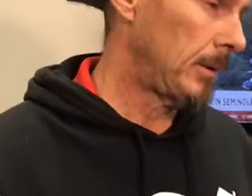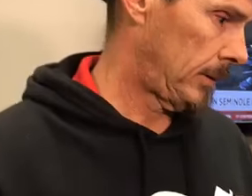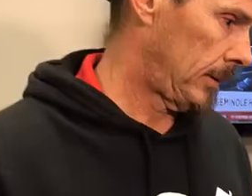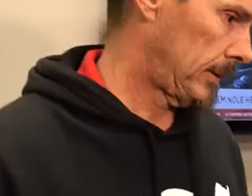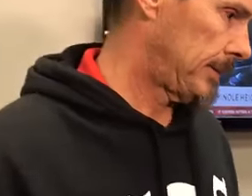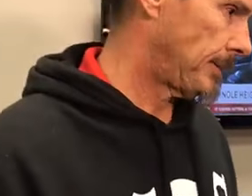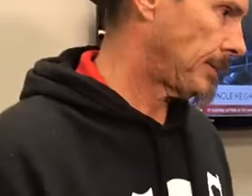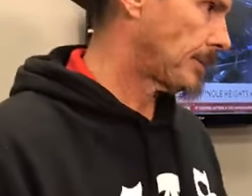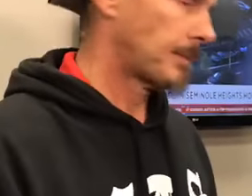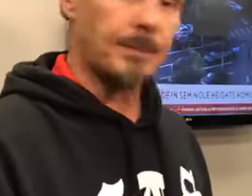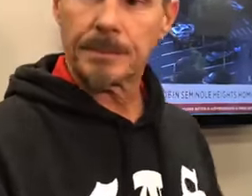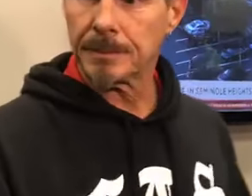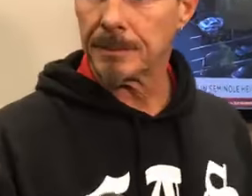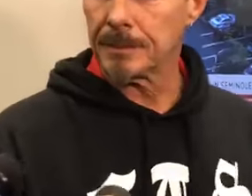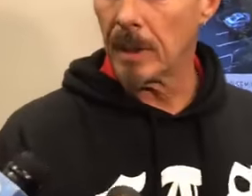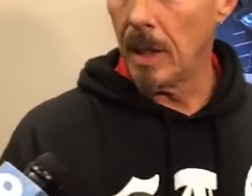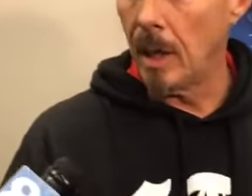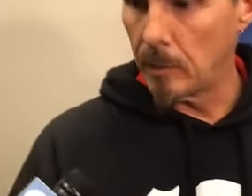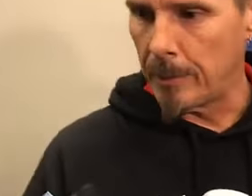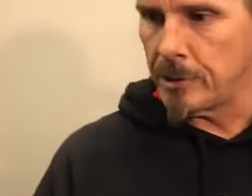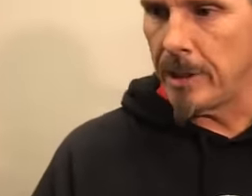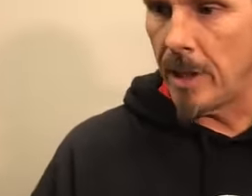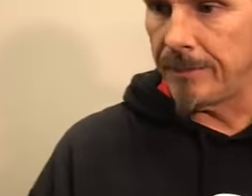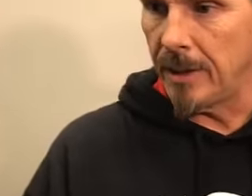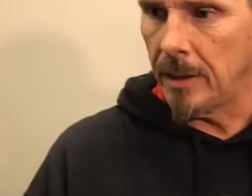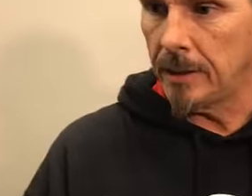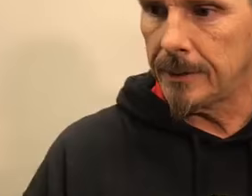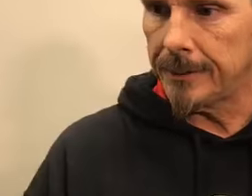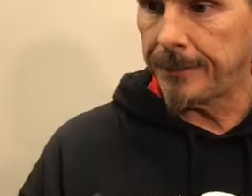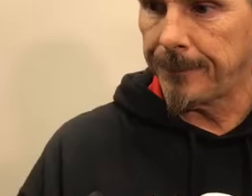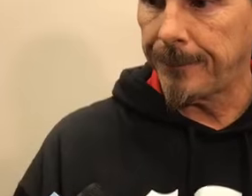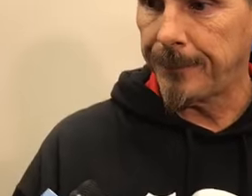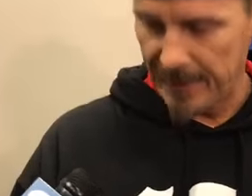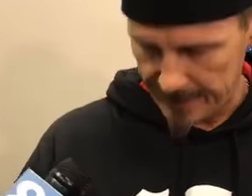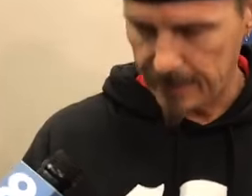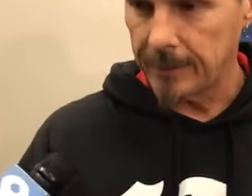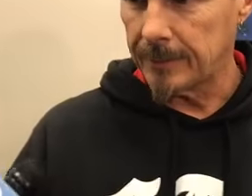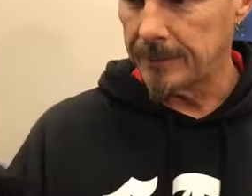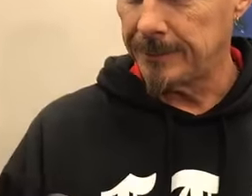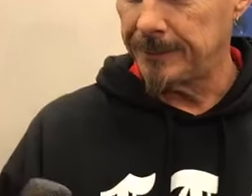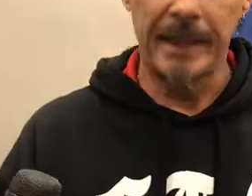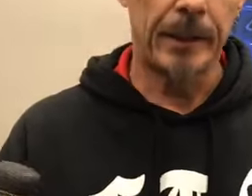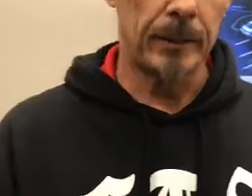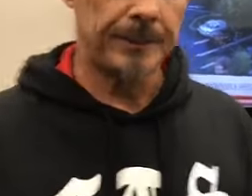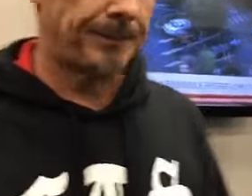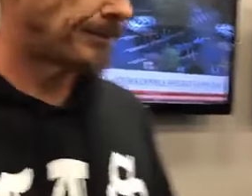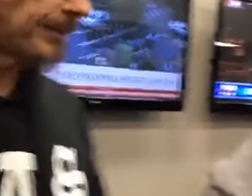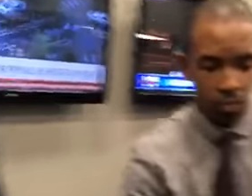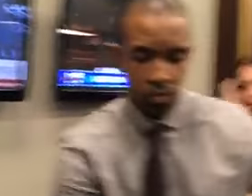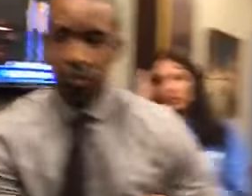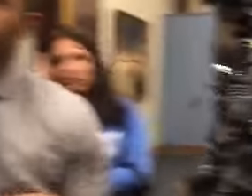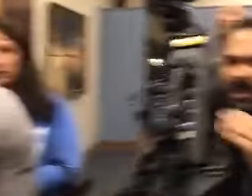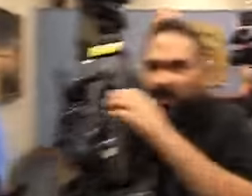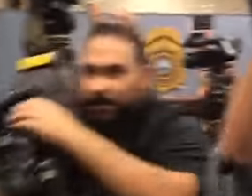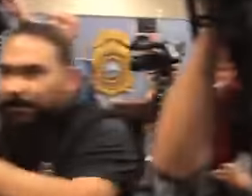you. Can we get your name on tape just so I have it? Robert Gene Hoffa. Okay, you're her uncle. Yes. Okay, thank you. Thank you.